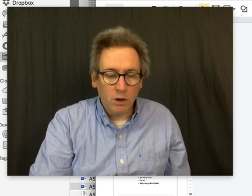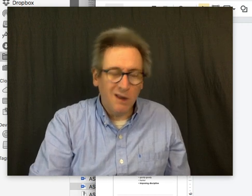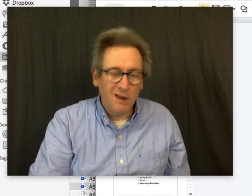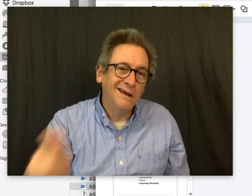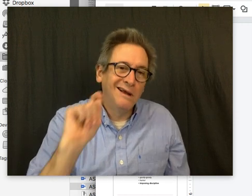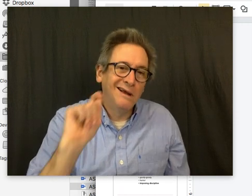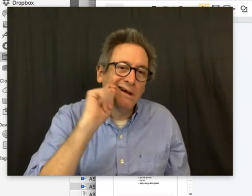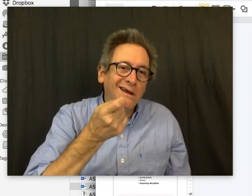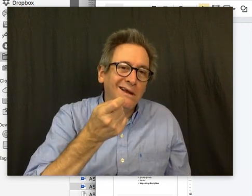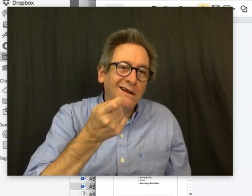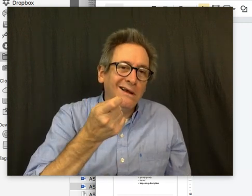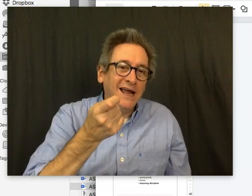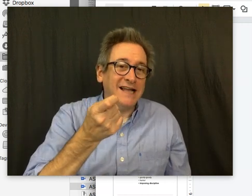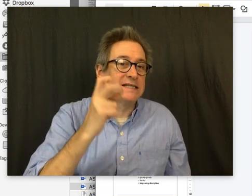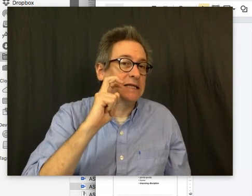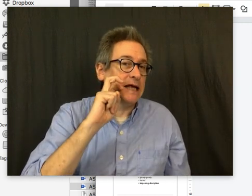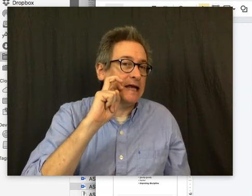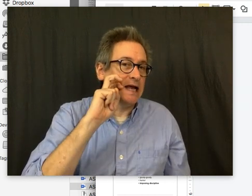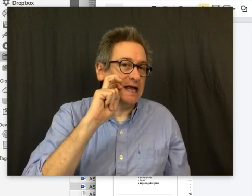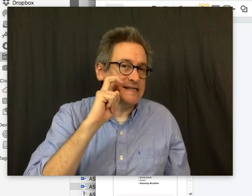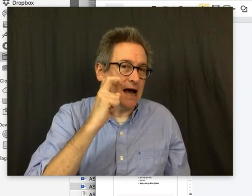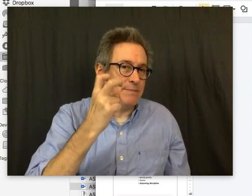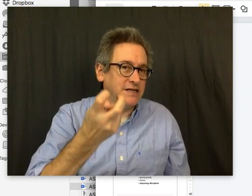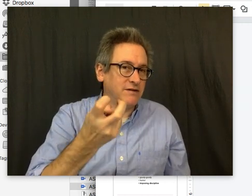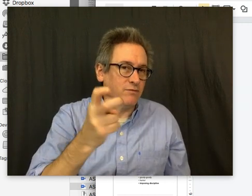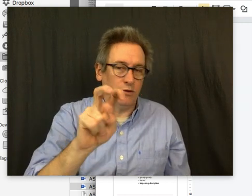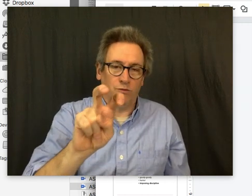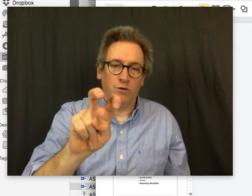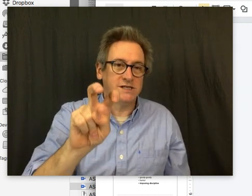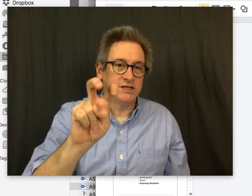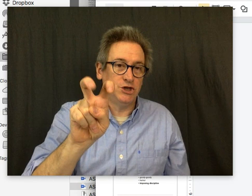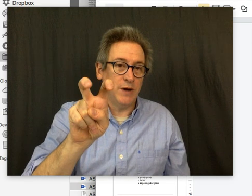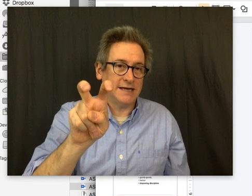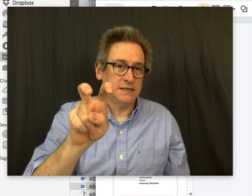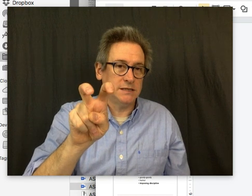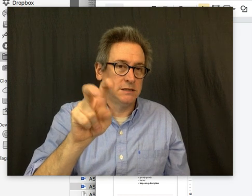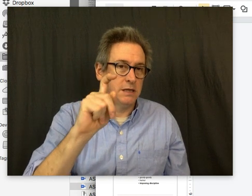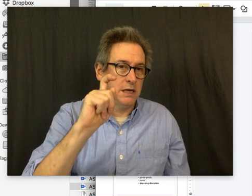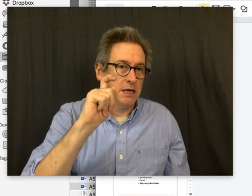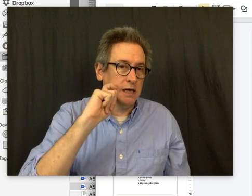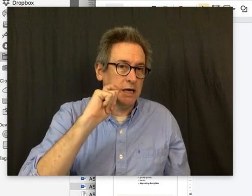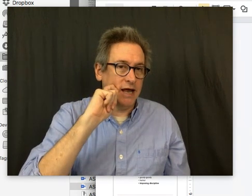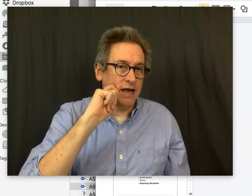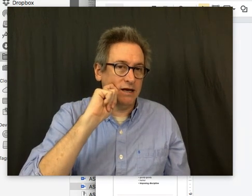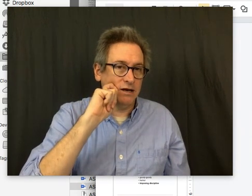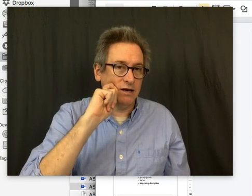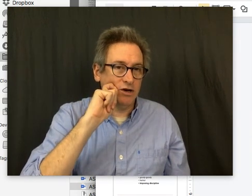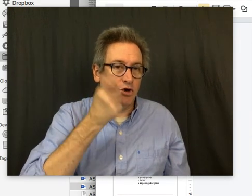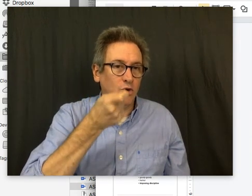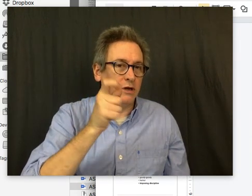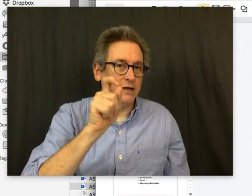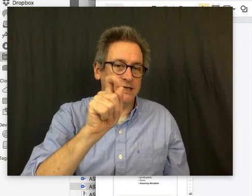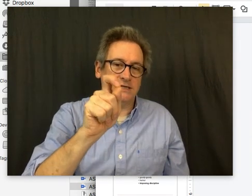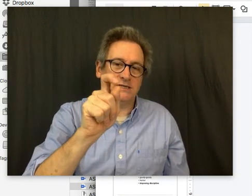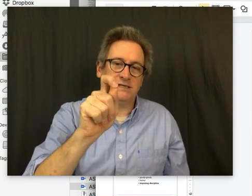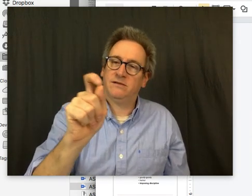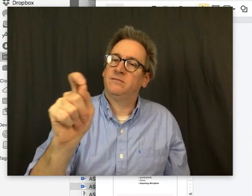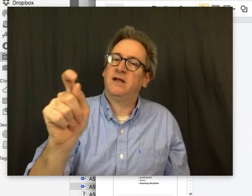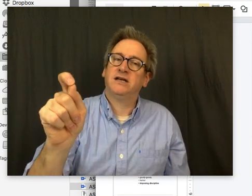Cool. It's like, it's the opposite of rude. Rude is two X's and cool